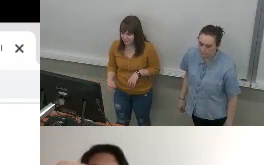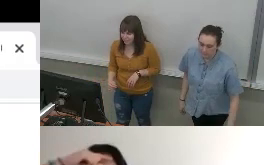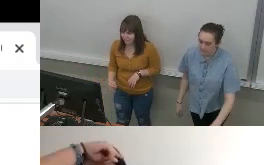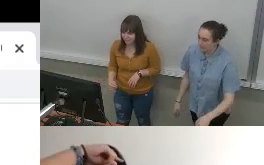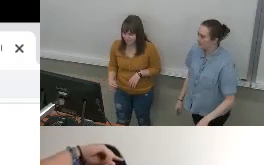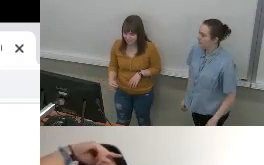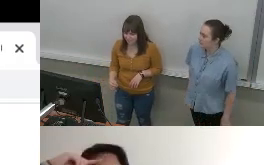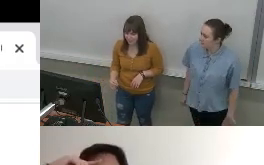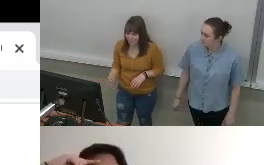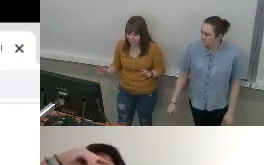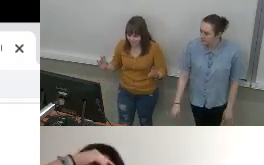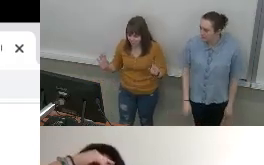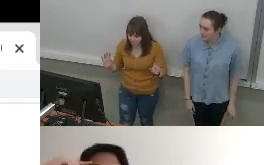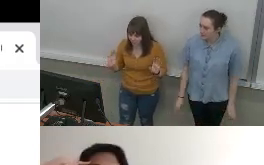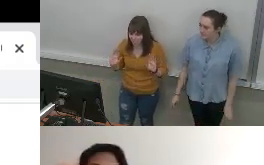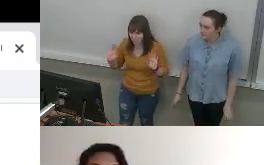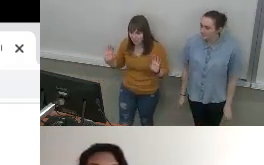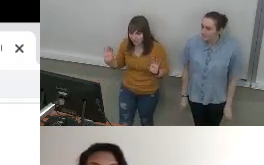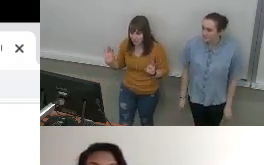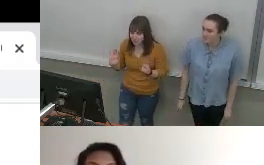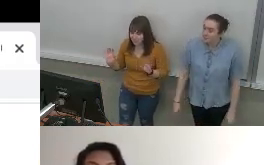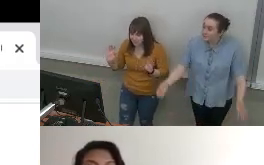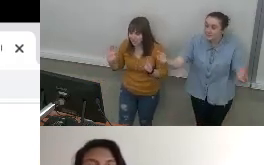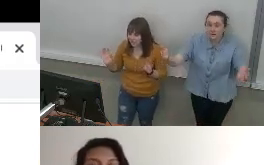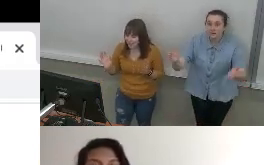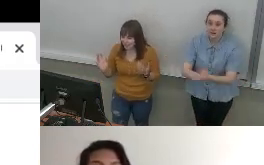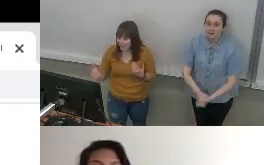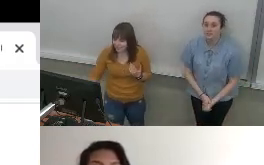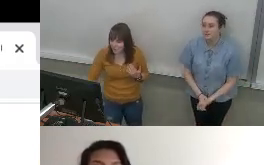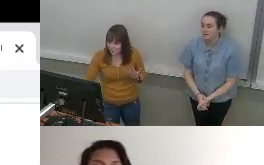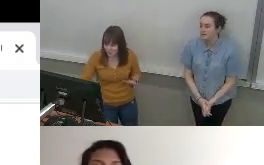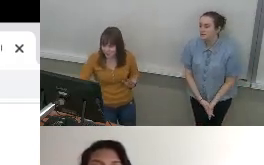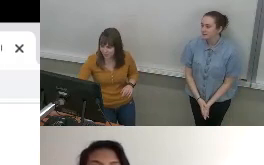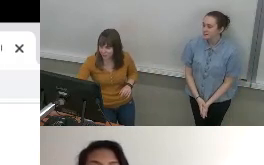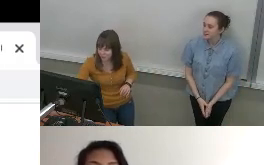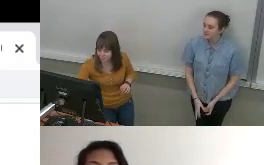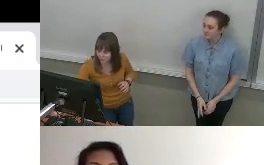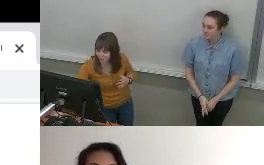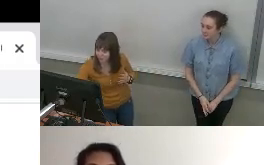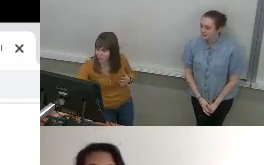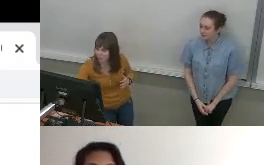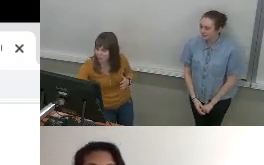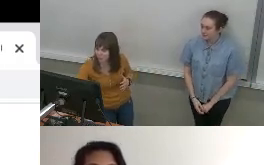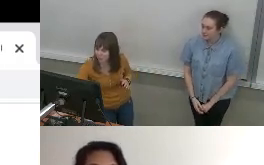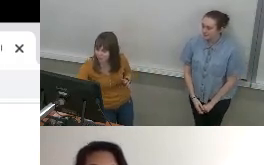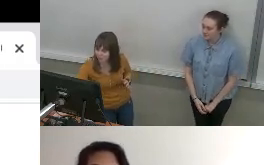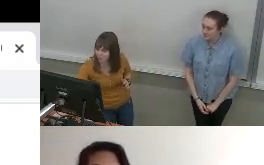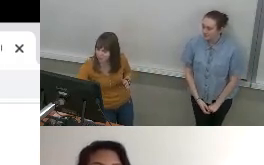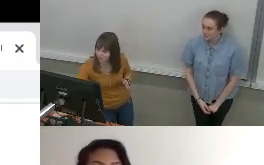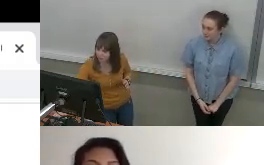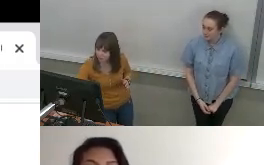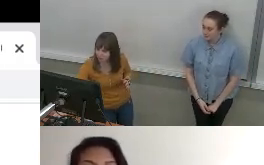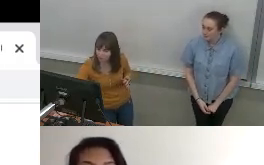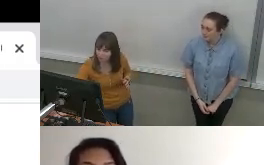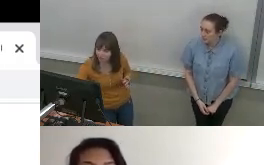Oh, we're waiting on me. And I did Sorry. put two of them separately, not to be. You still got it right, Not though, to be so- not to be political, but just so we know, like in the media, you